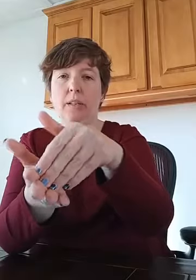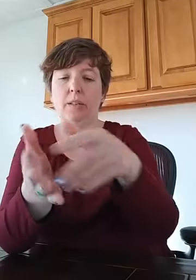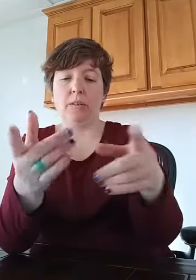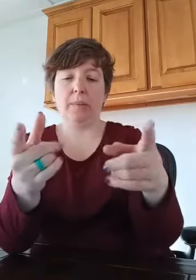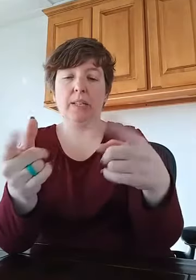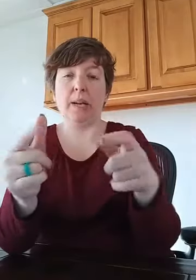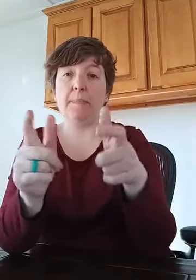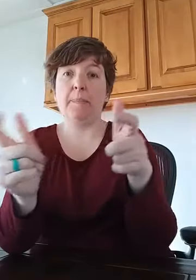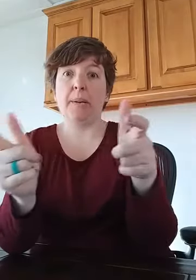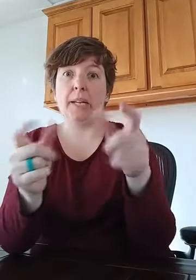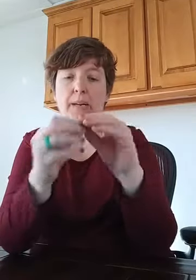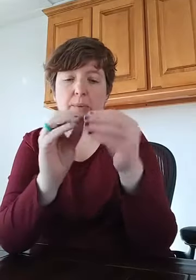So I'm going to assign a big number.